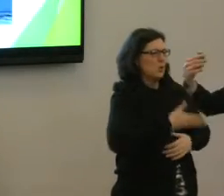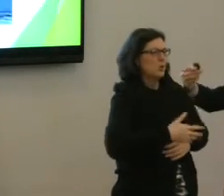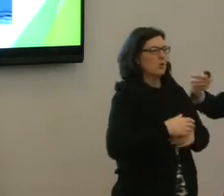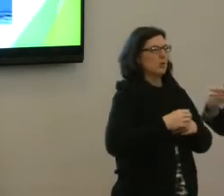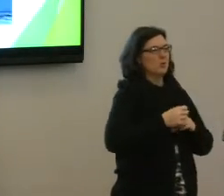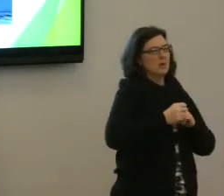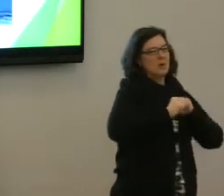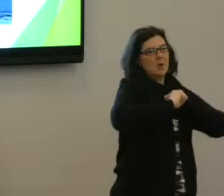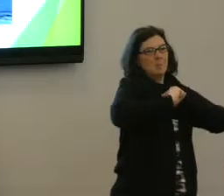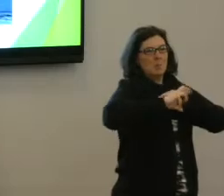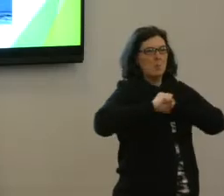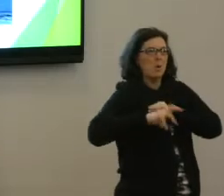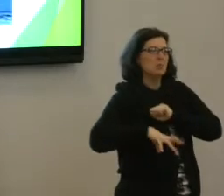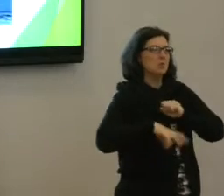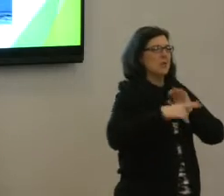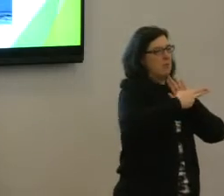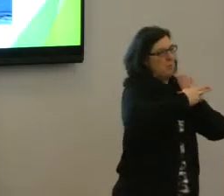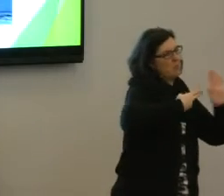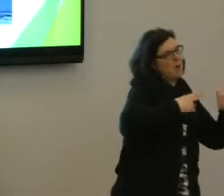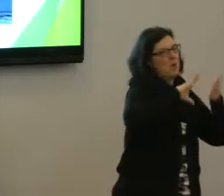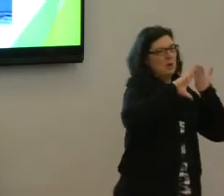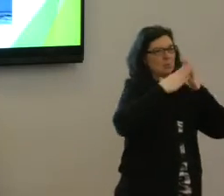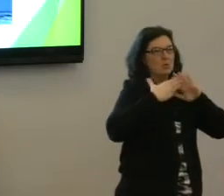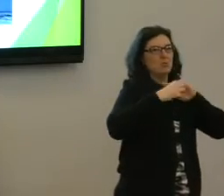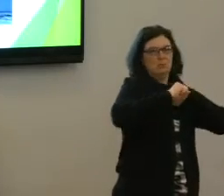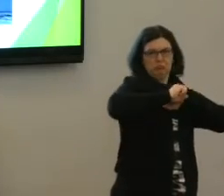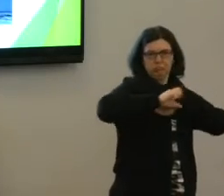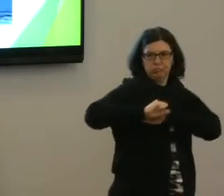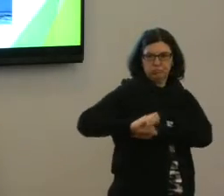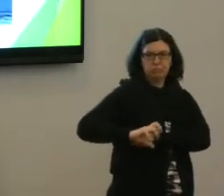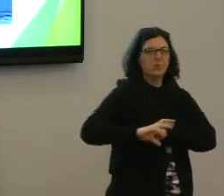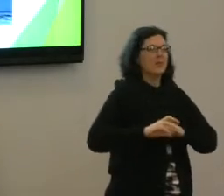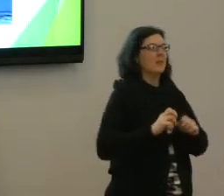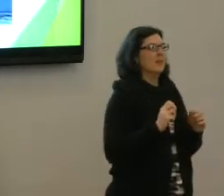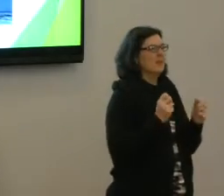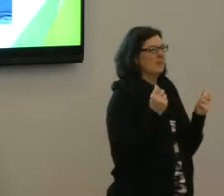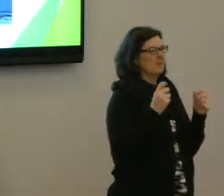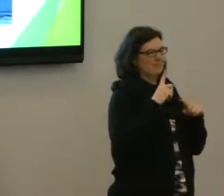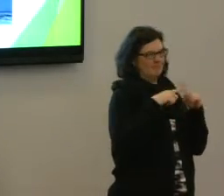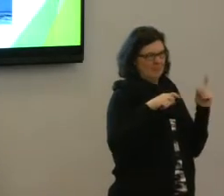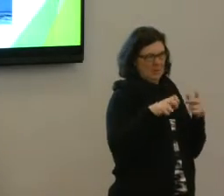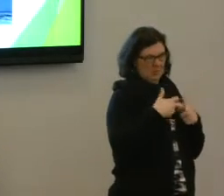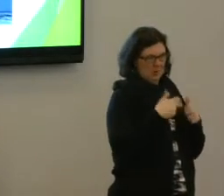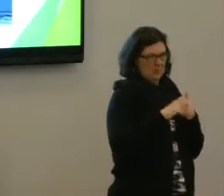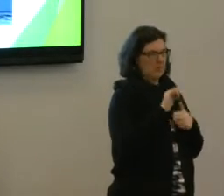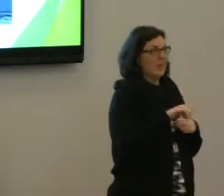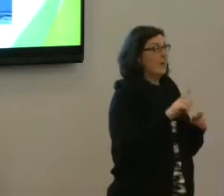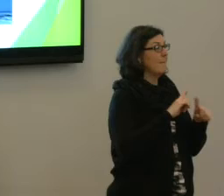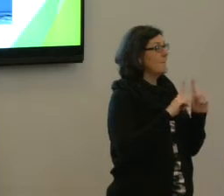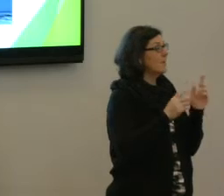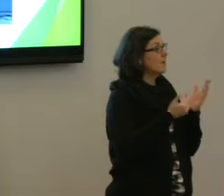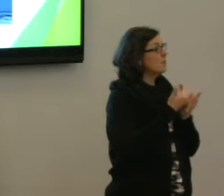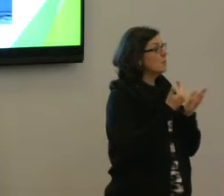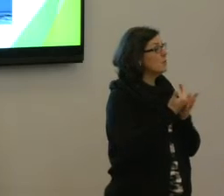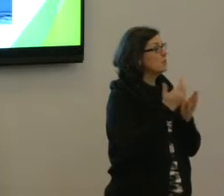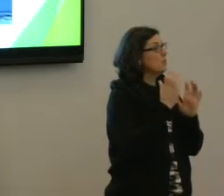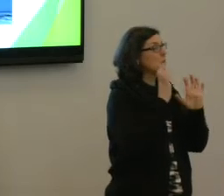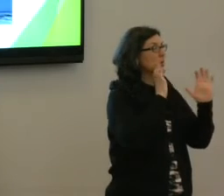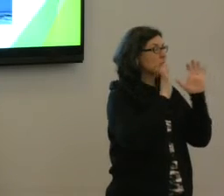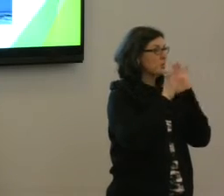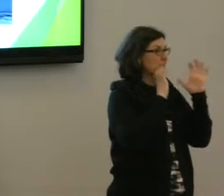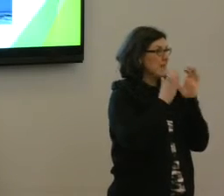of a brand, promotion of a community. There are all kinds of problems about that. But how do we tell people in new kinds of communication